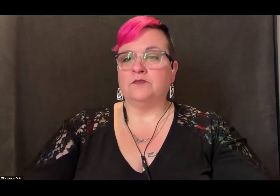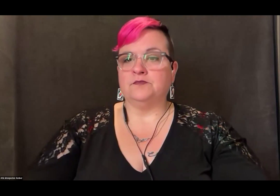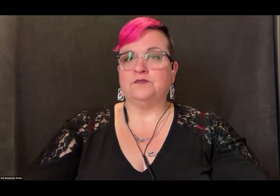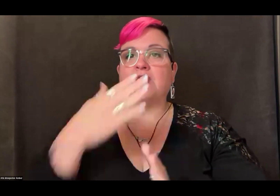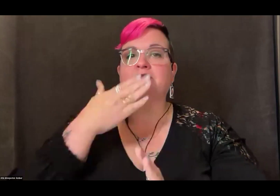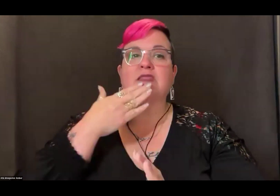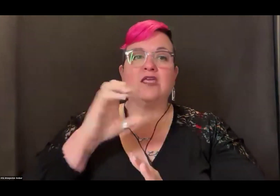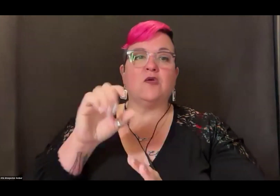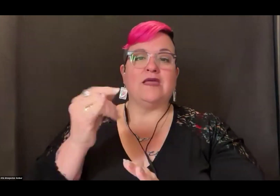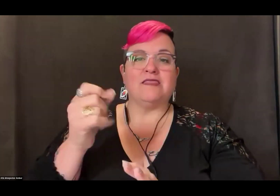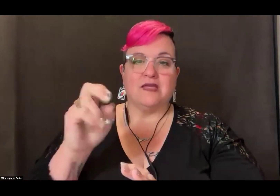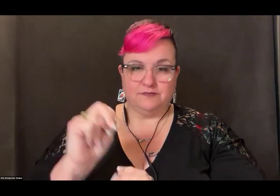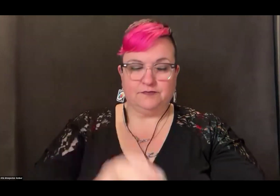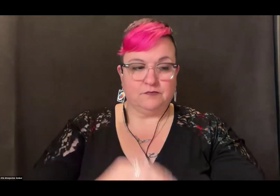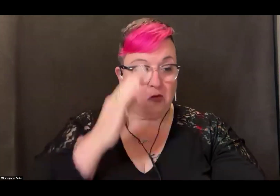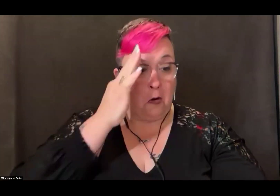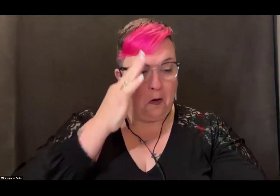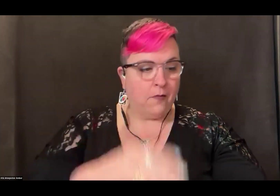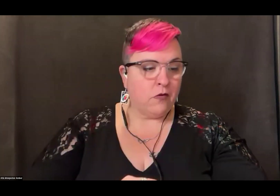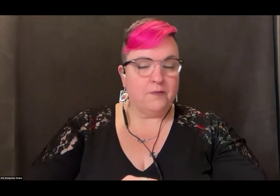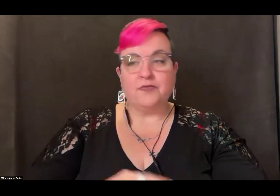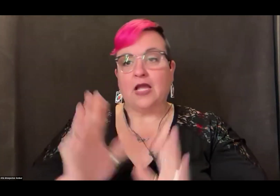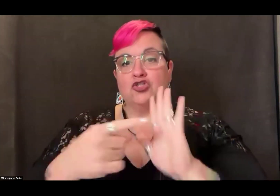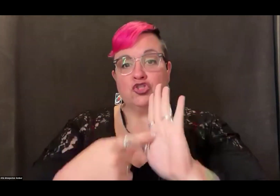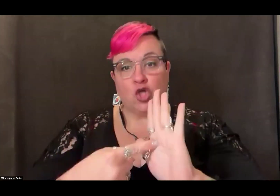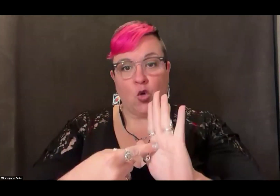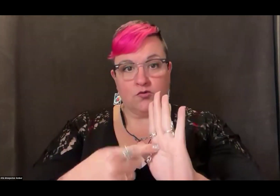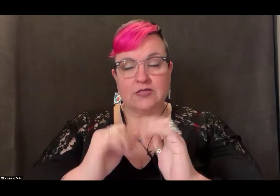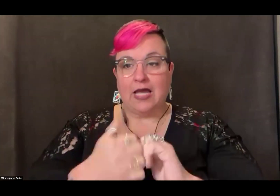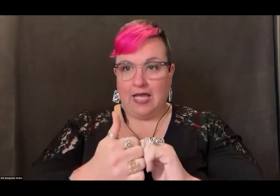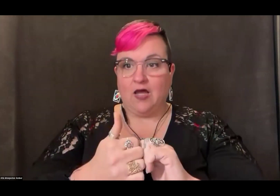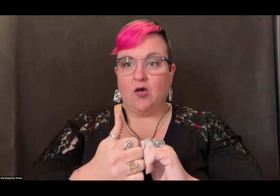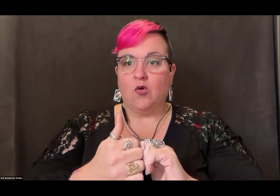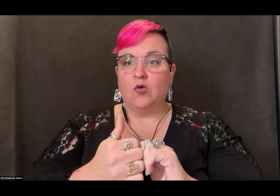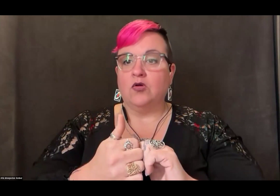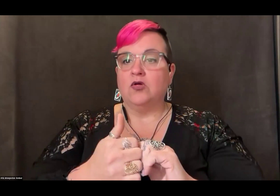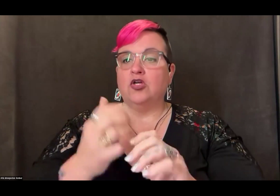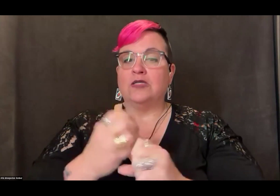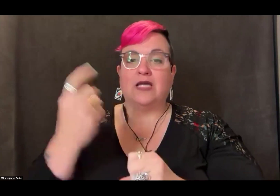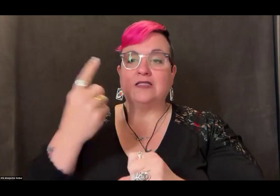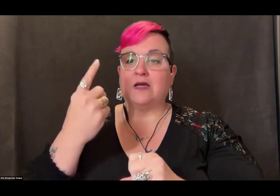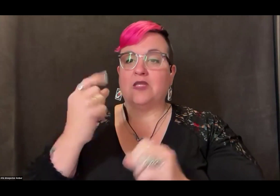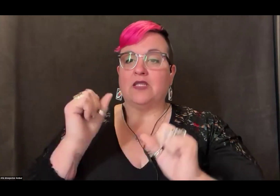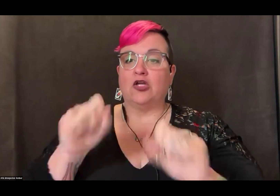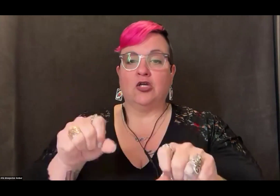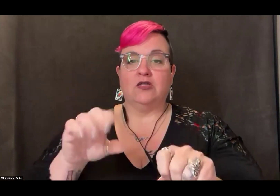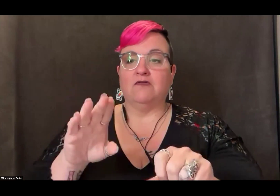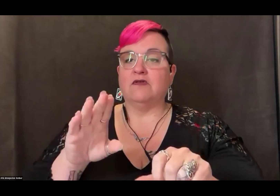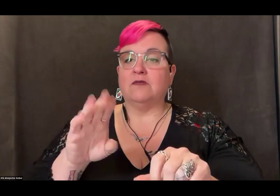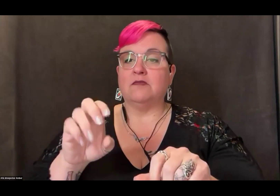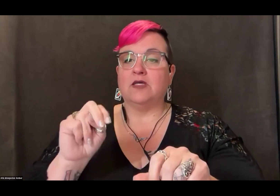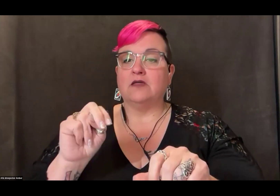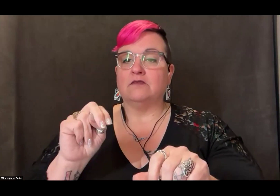Thank you, Ethan, for that wonderful presentation. It showcases how it could take something that would have taken a lot of thought, a